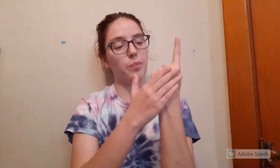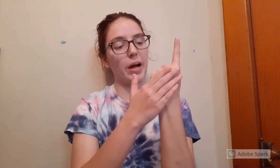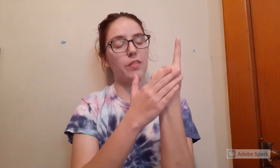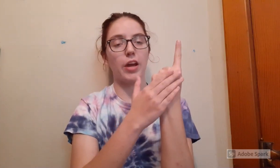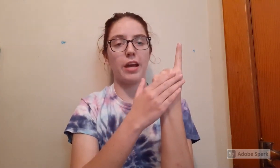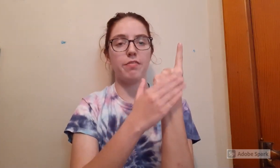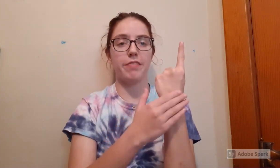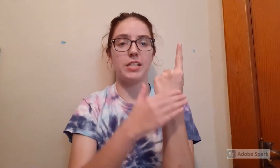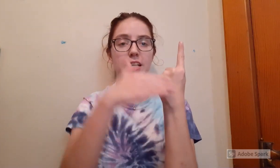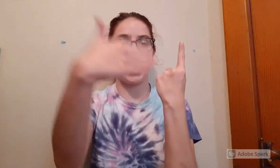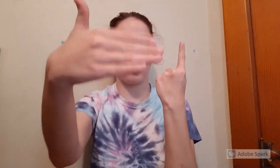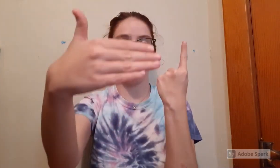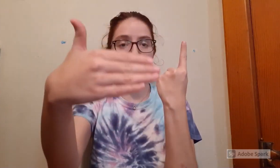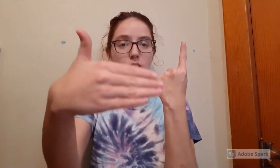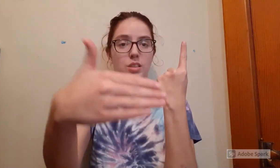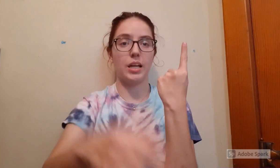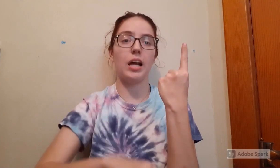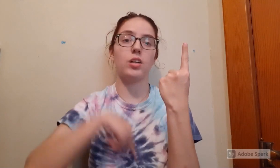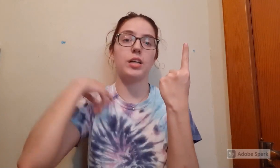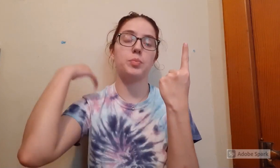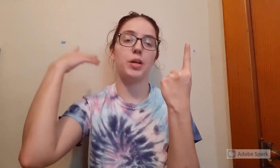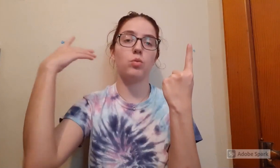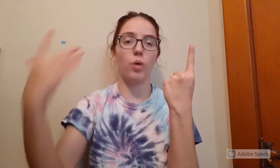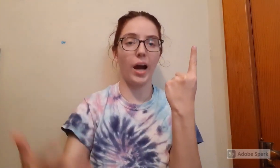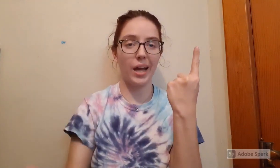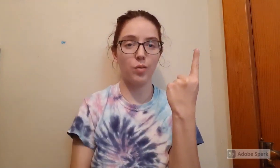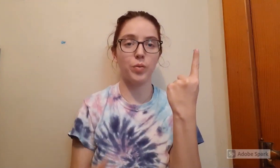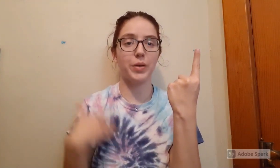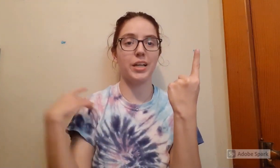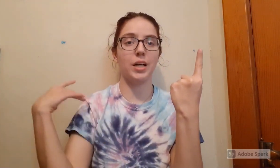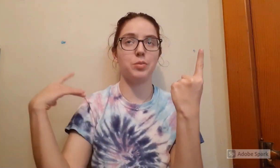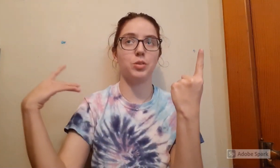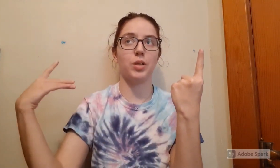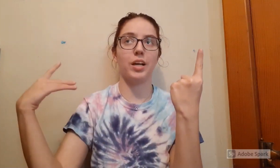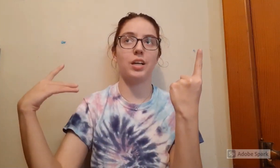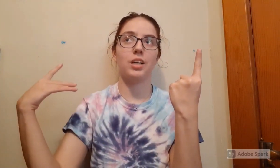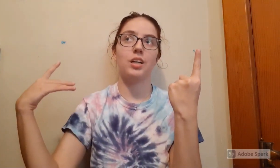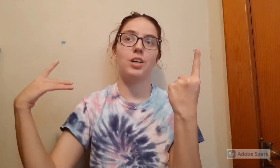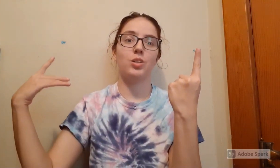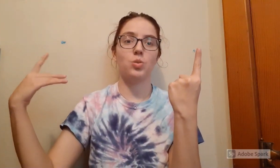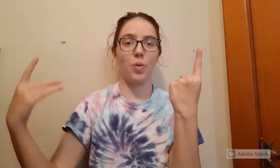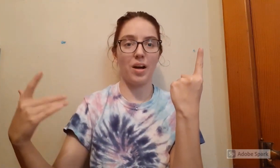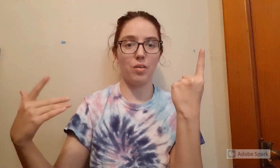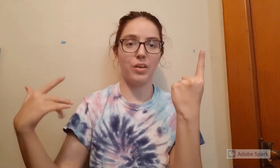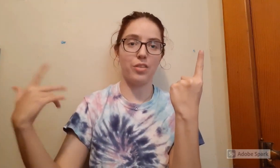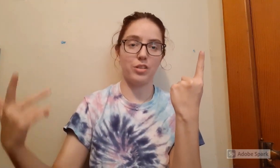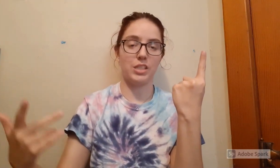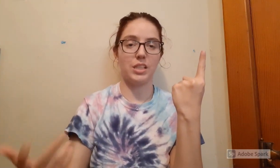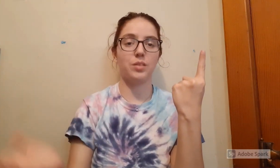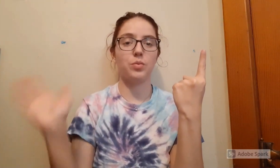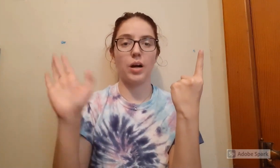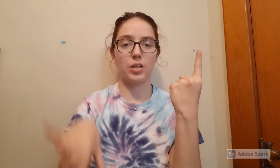back of your hand facing outwards. And I'll explain why when we get up to like 12 and 13. I'll explain